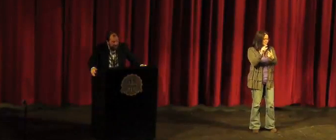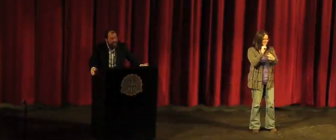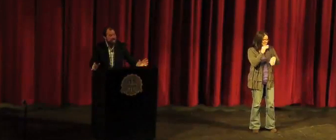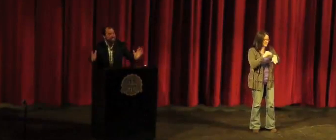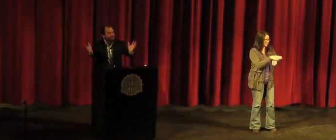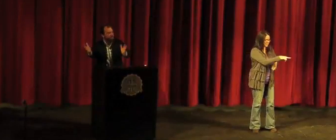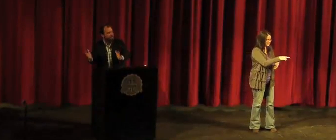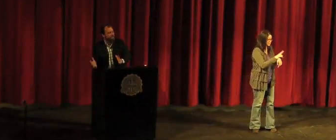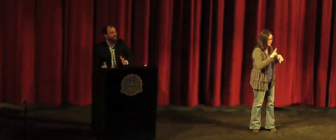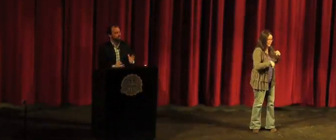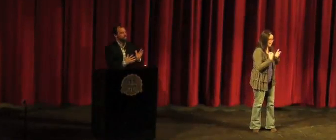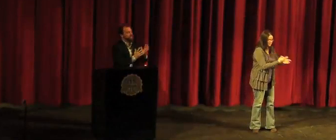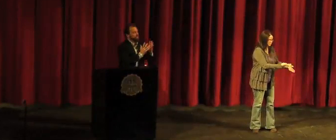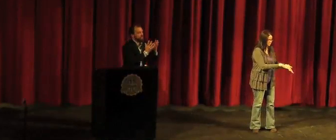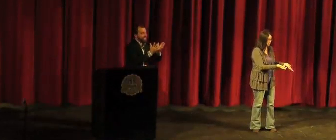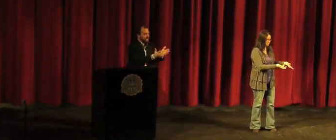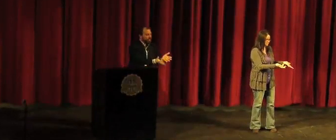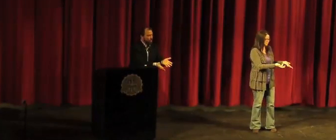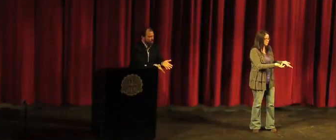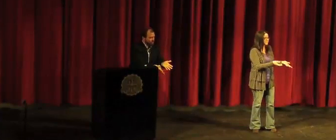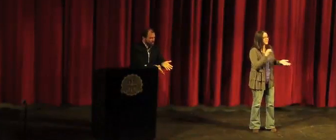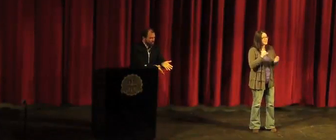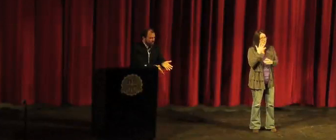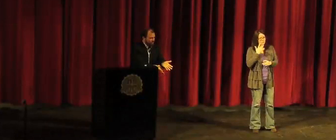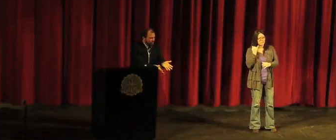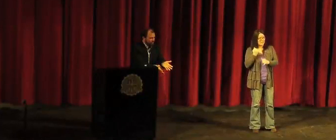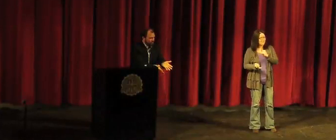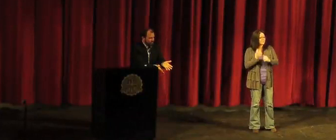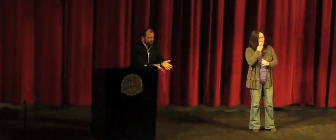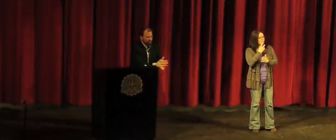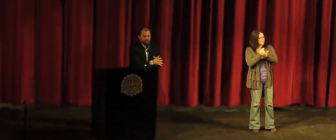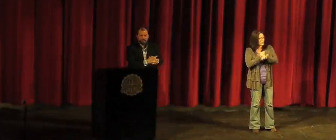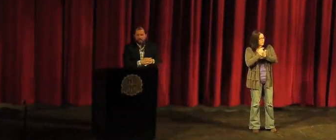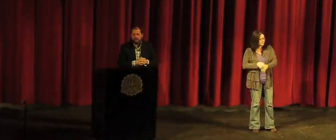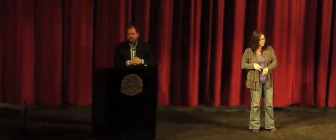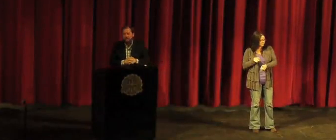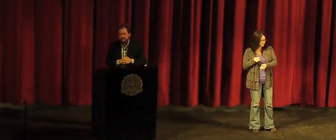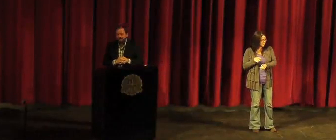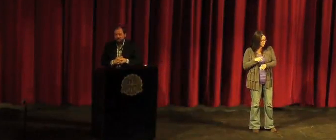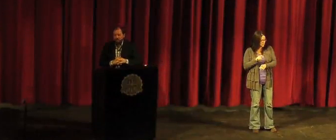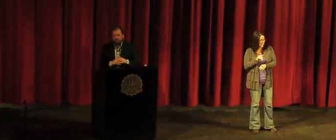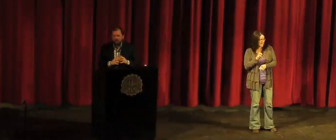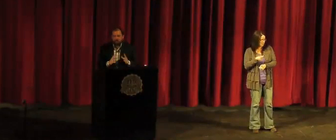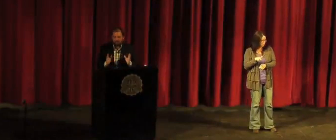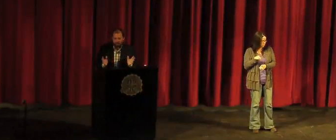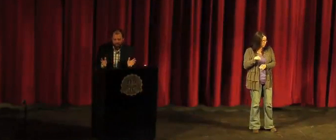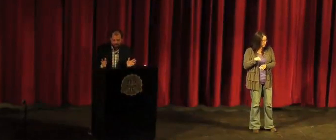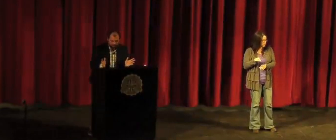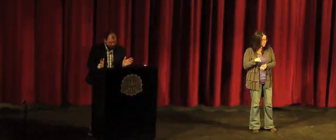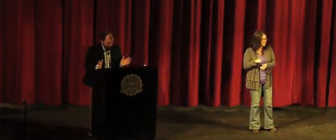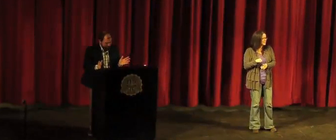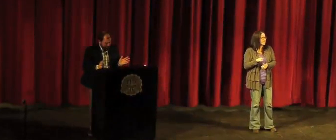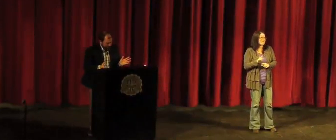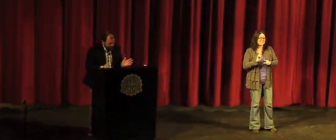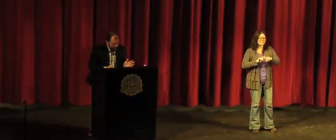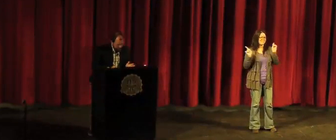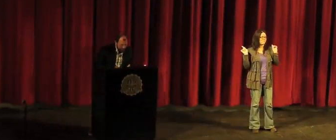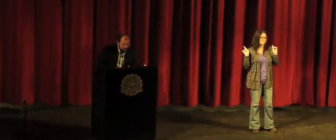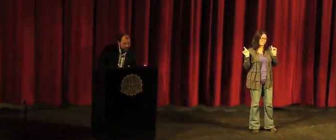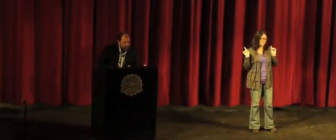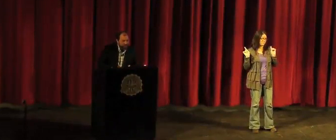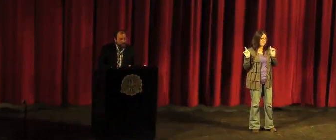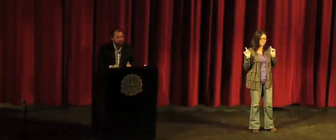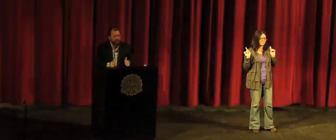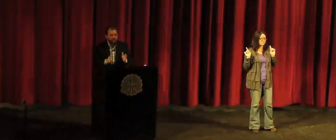difference. And that's what brings them to Lionel Logue's office. Lionel is very unorthodox.